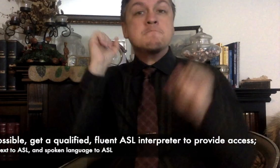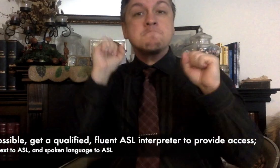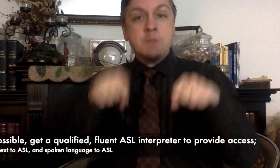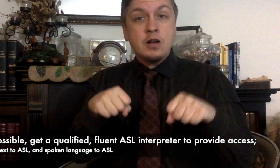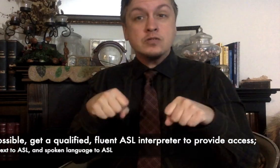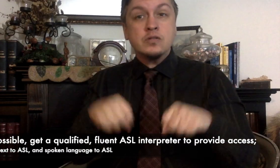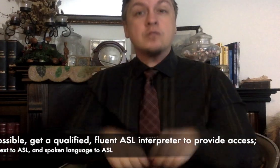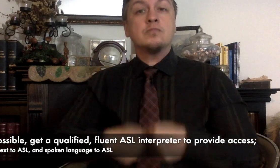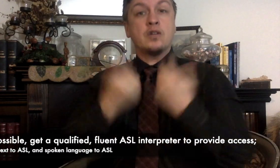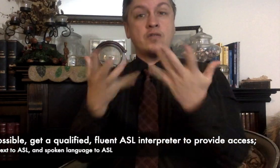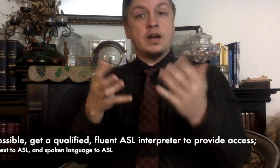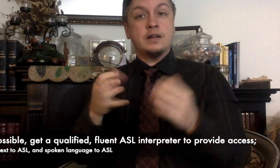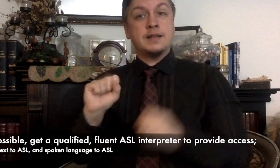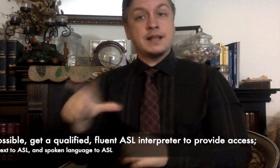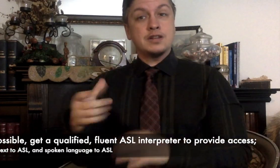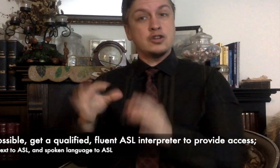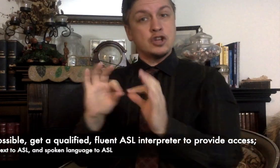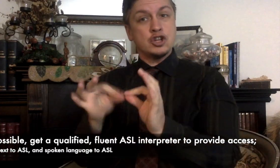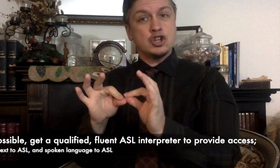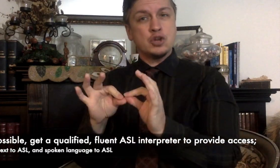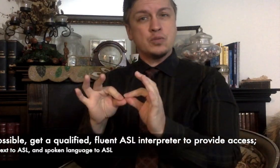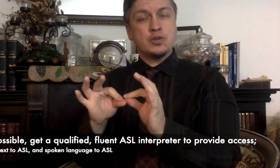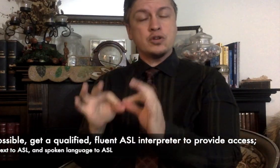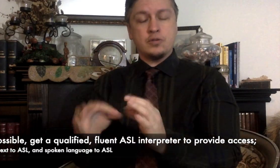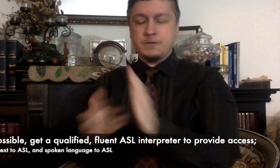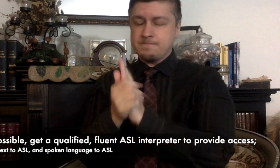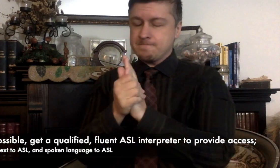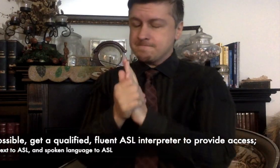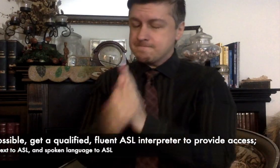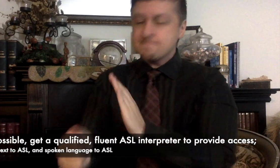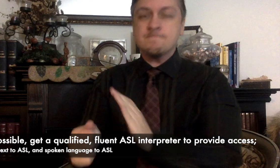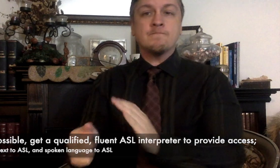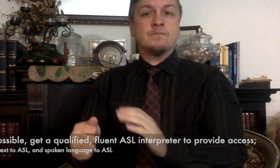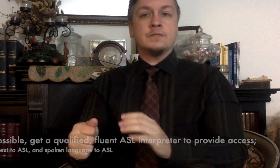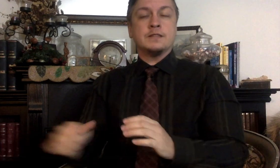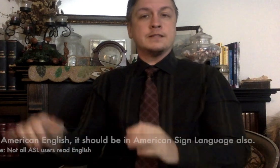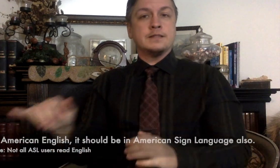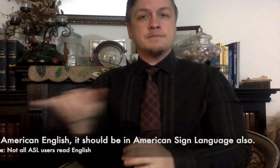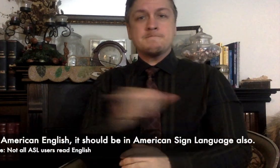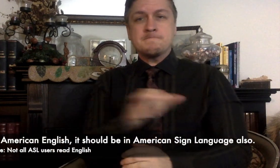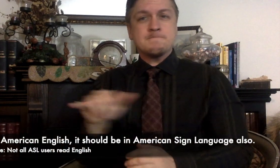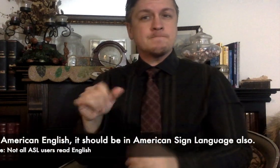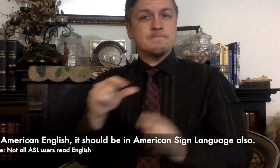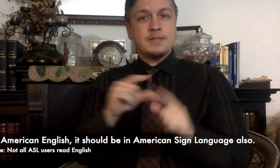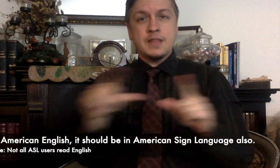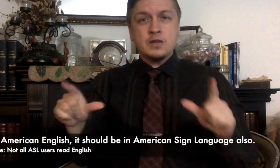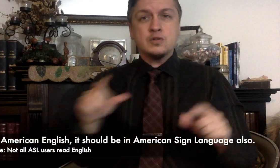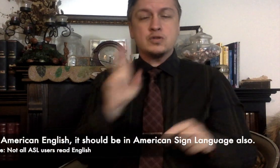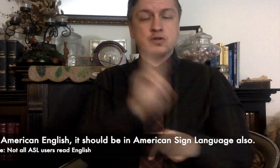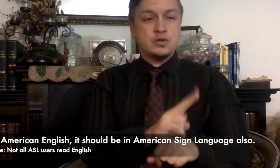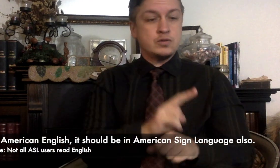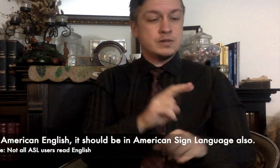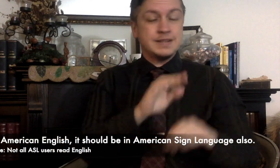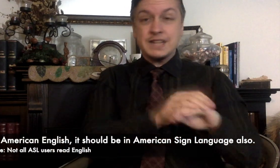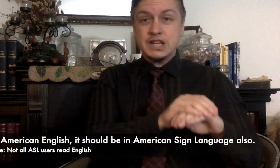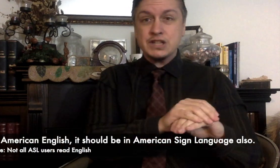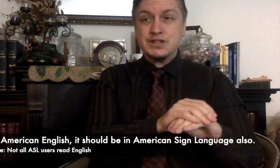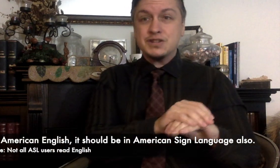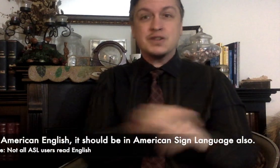If possible, get a qualified fluent ASL interpreter to provide access. If it's an American English,